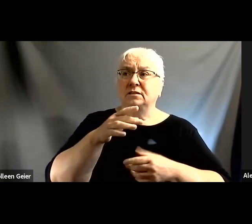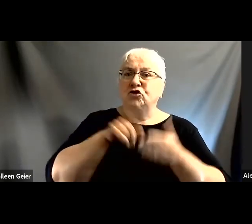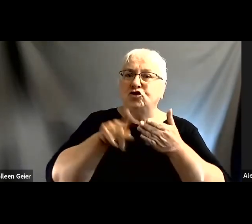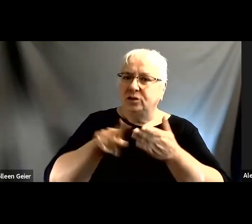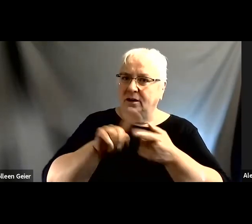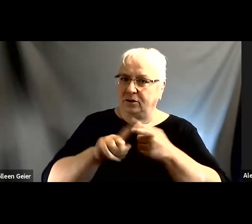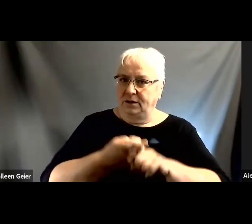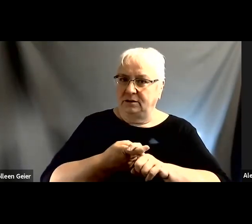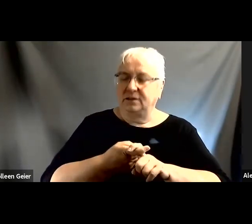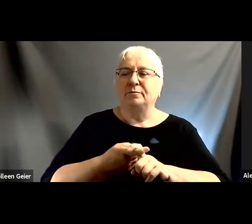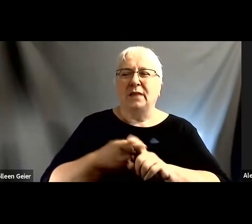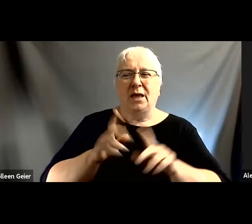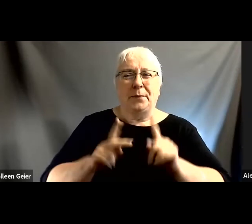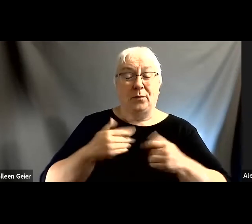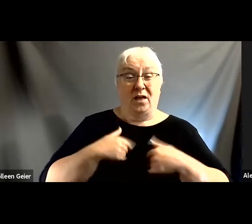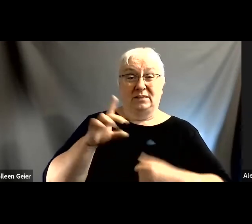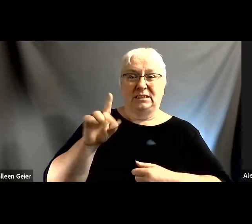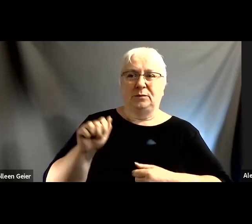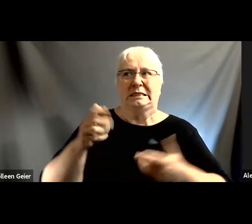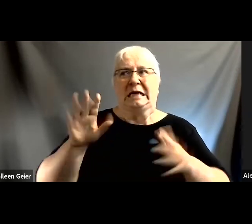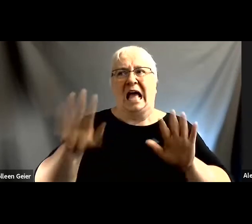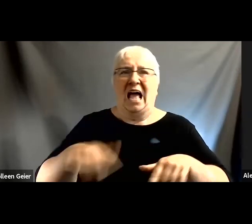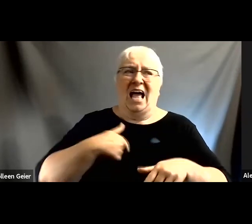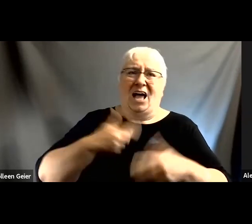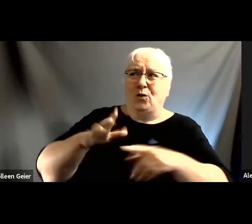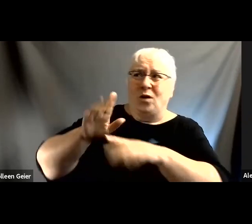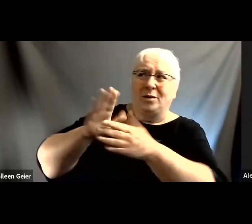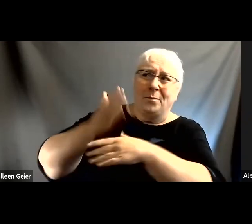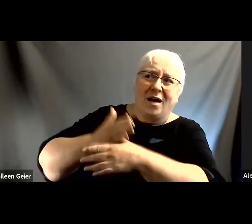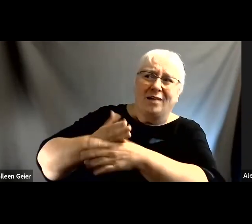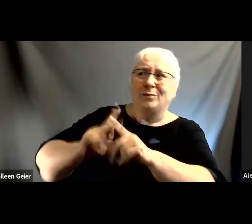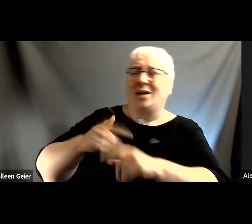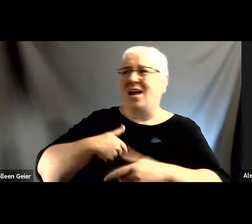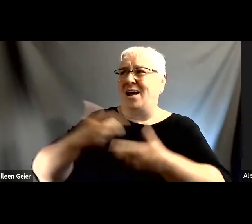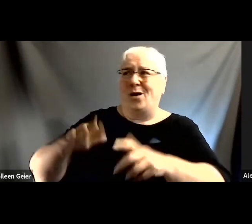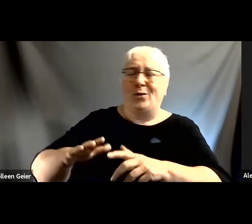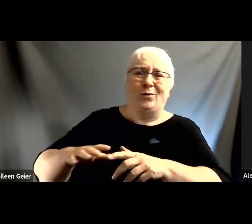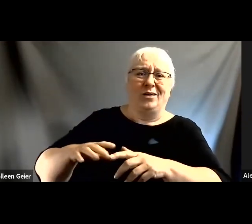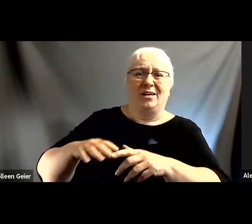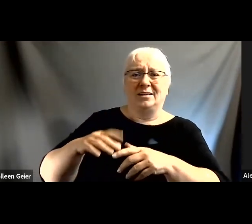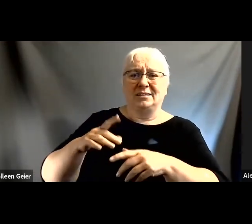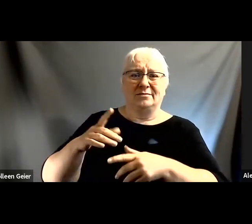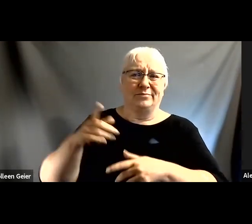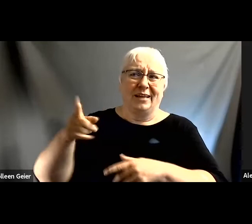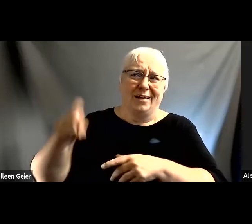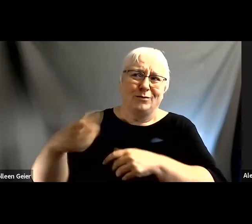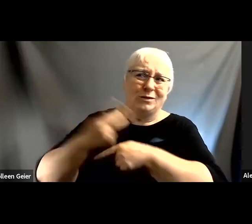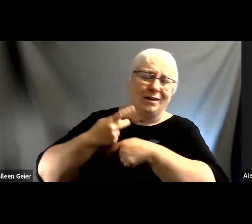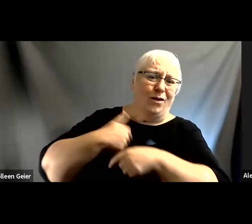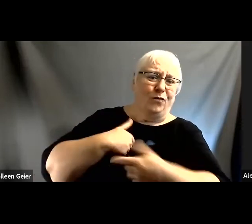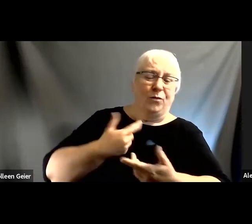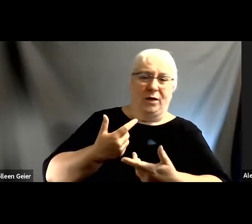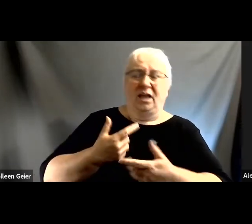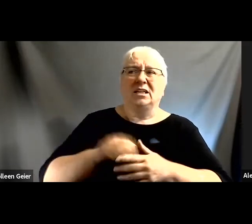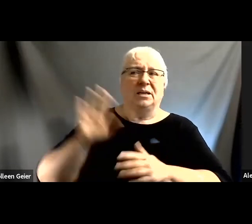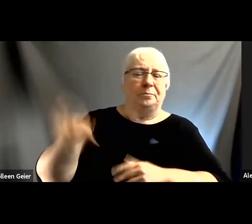do not want to appear even more challenging or troubling to others. But again, imagine if